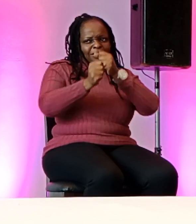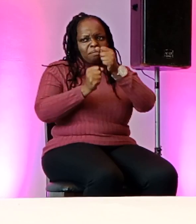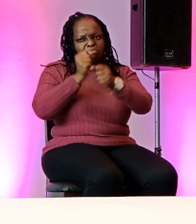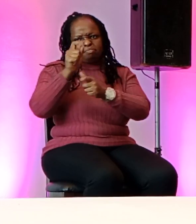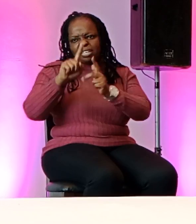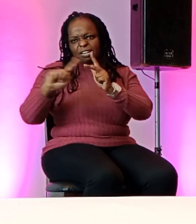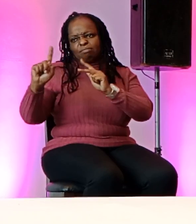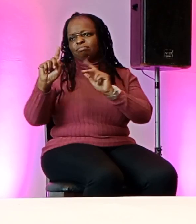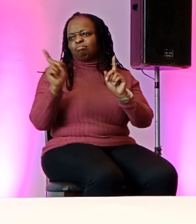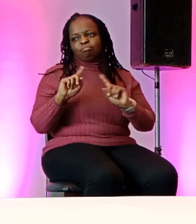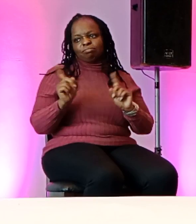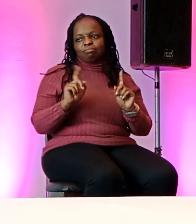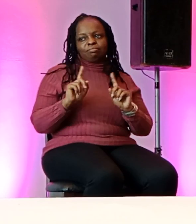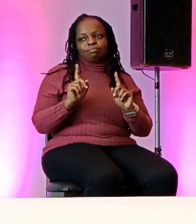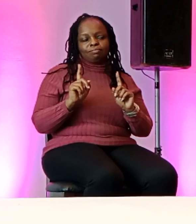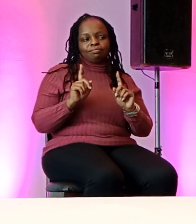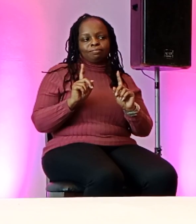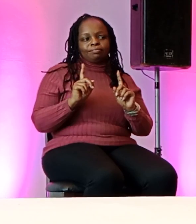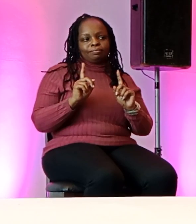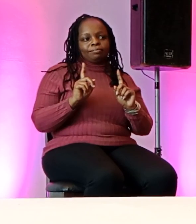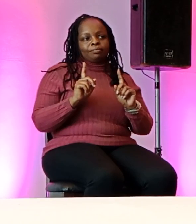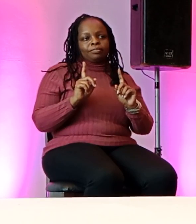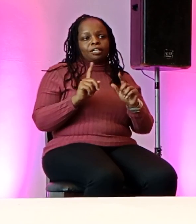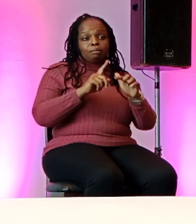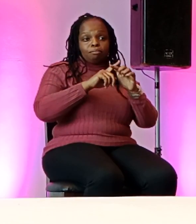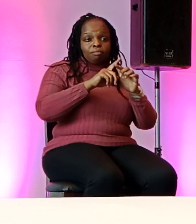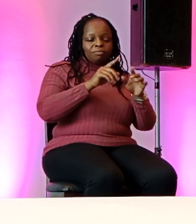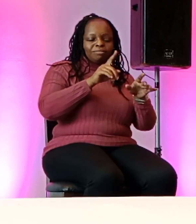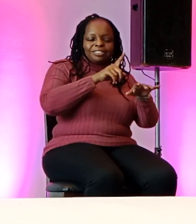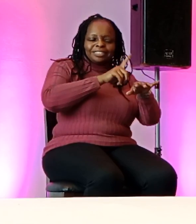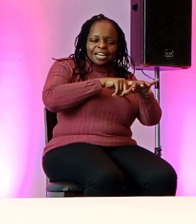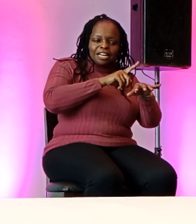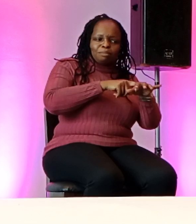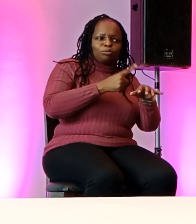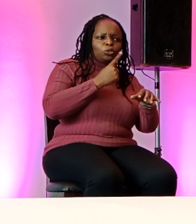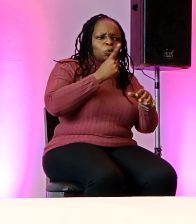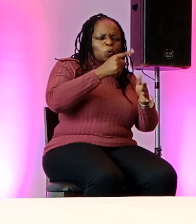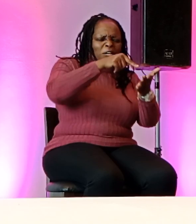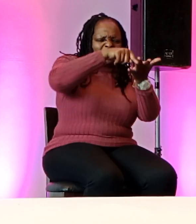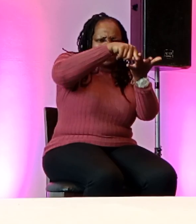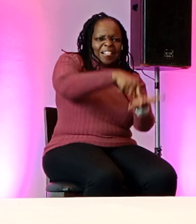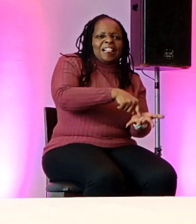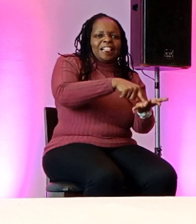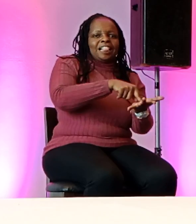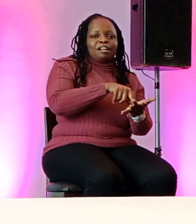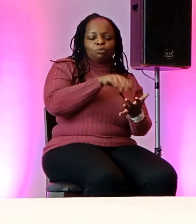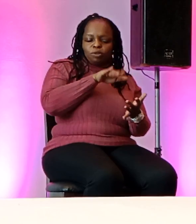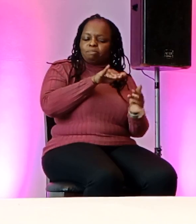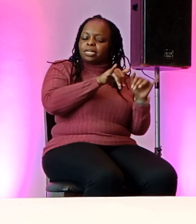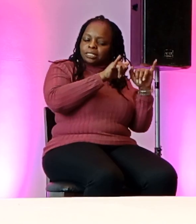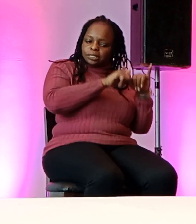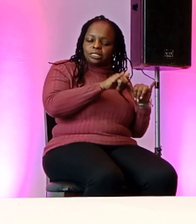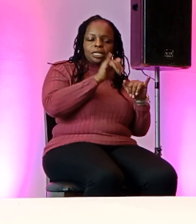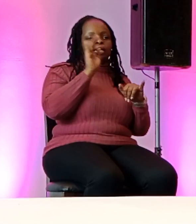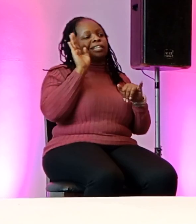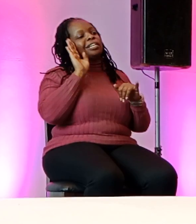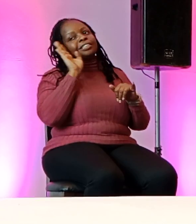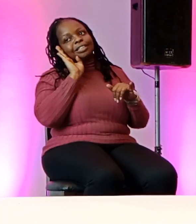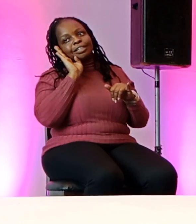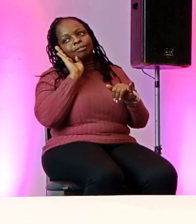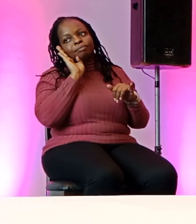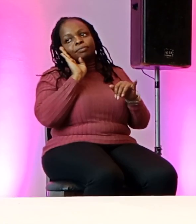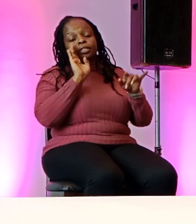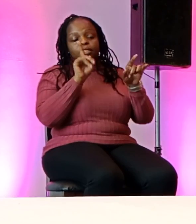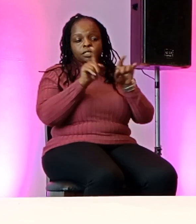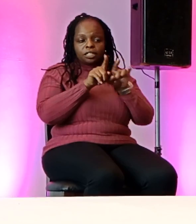their constituents. Even when they are being told off, women will sit and listen.